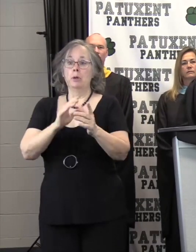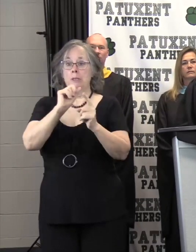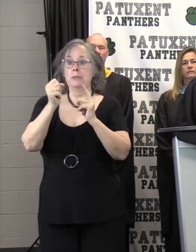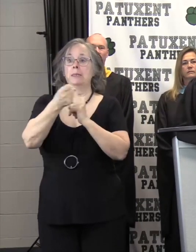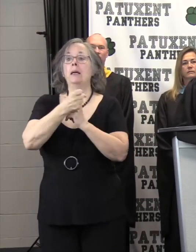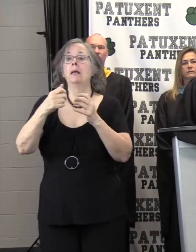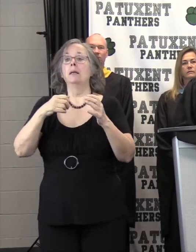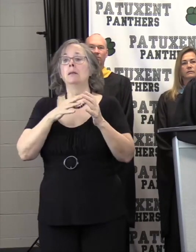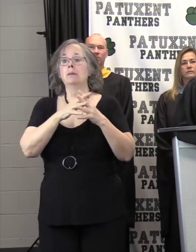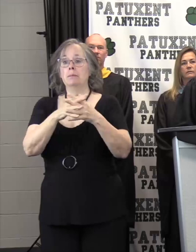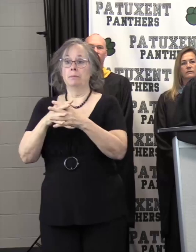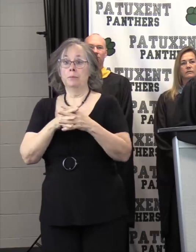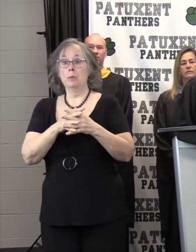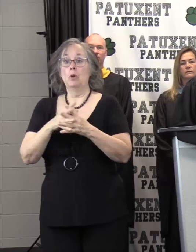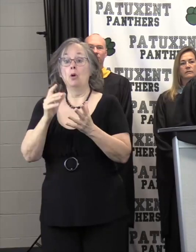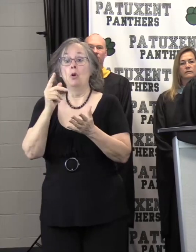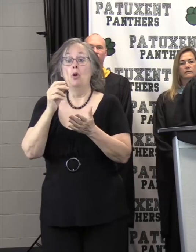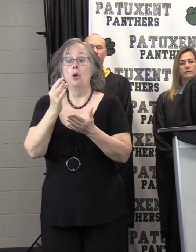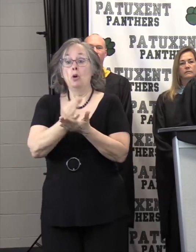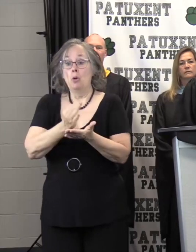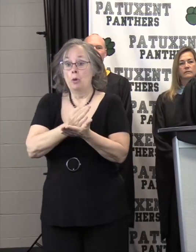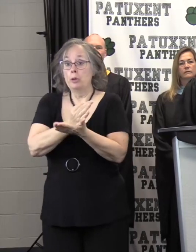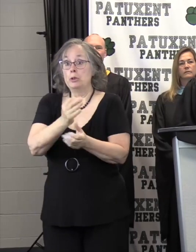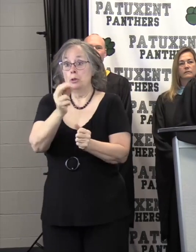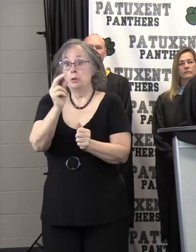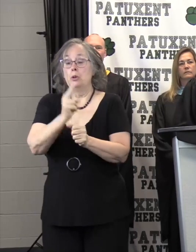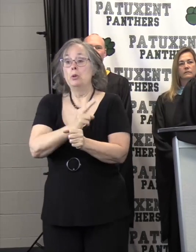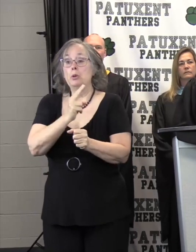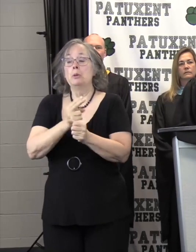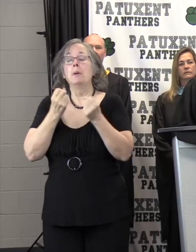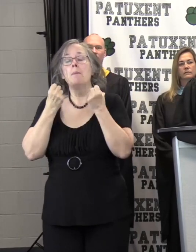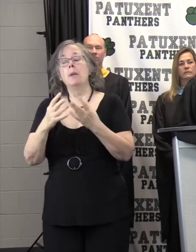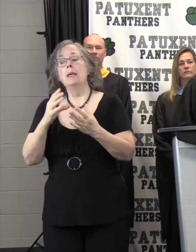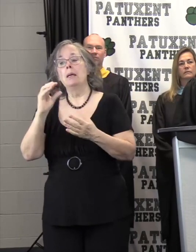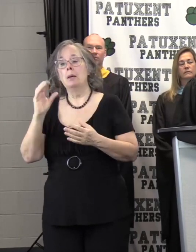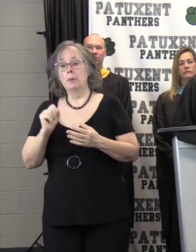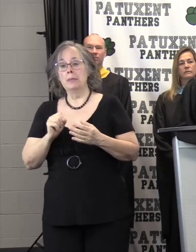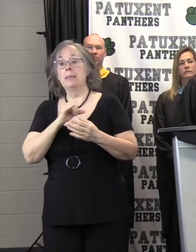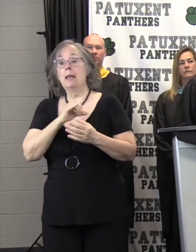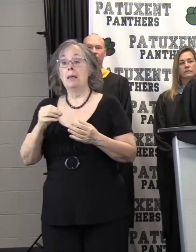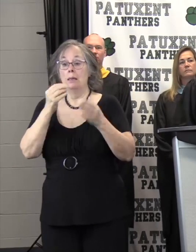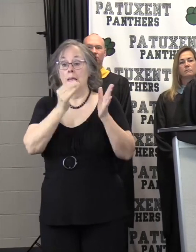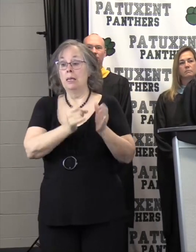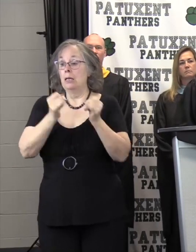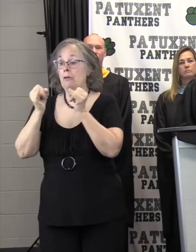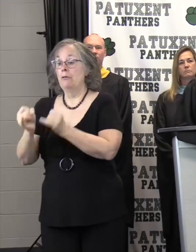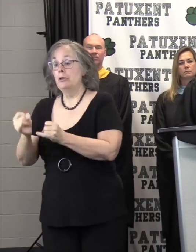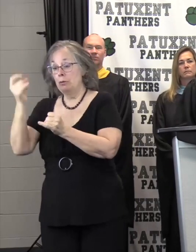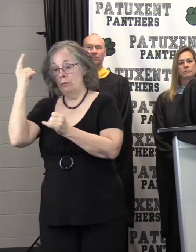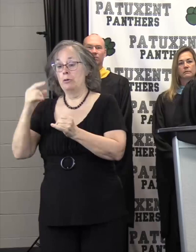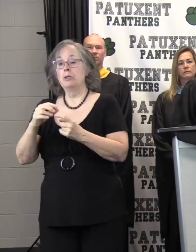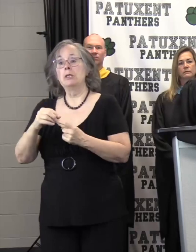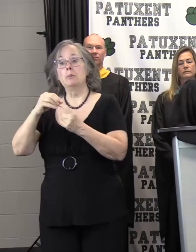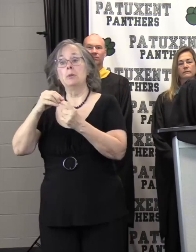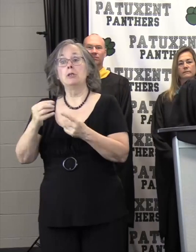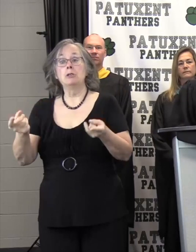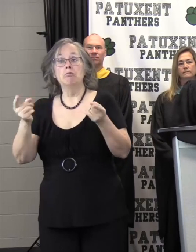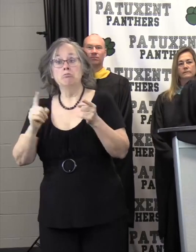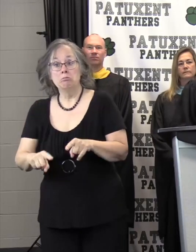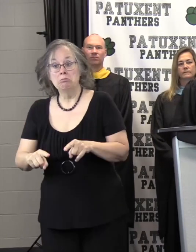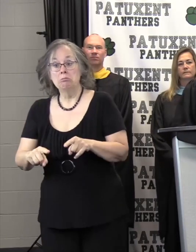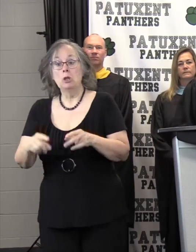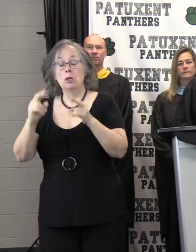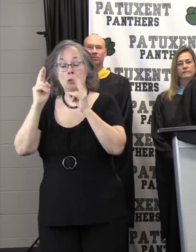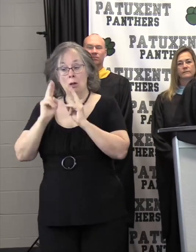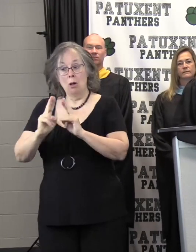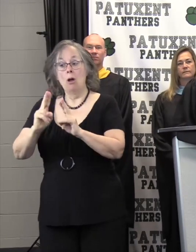culture. Coins are used by many companies and individuals to commemorate special occasions, to recognize individual